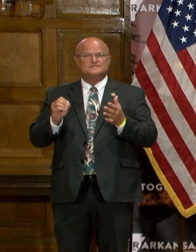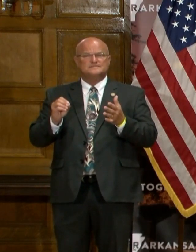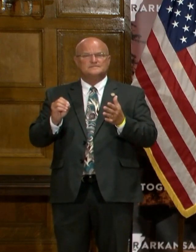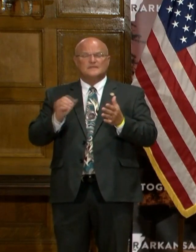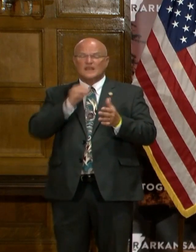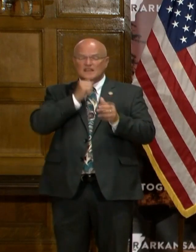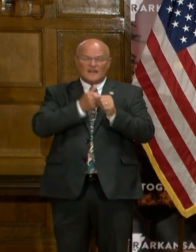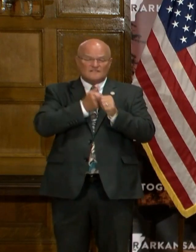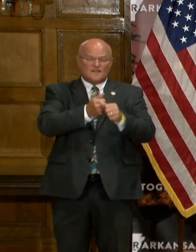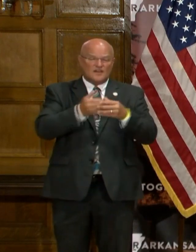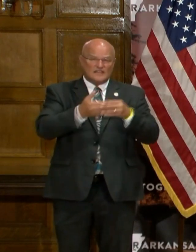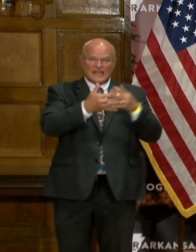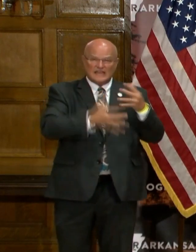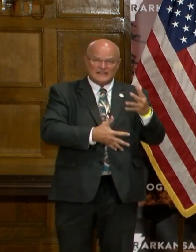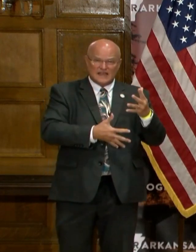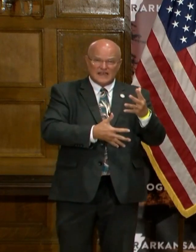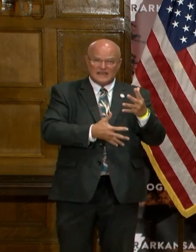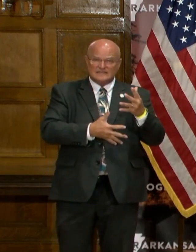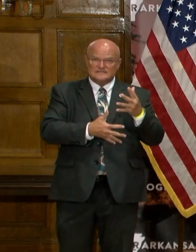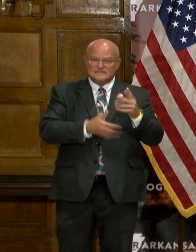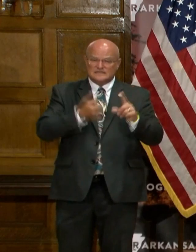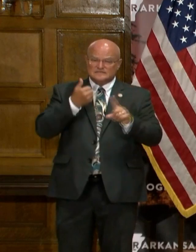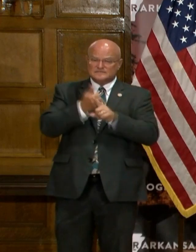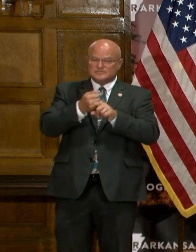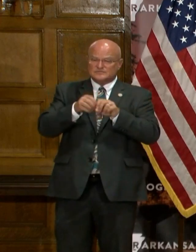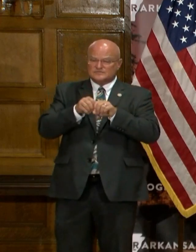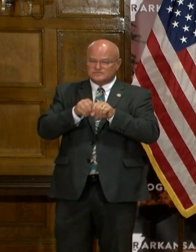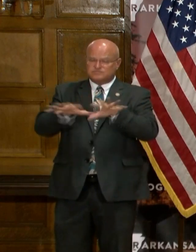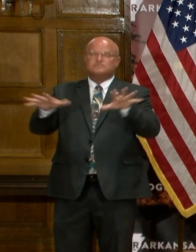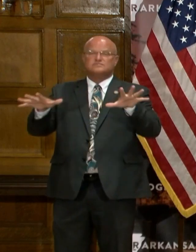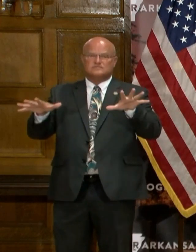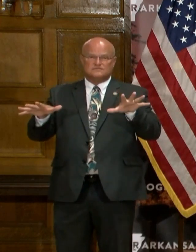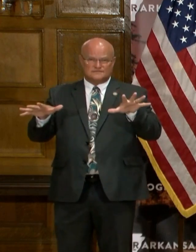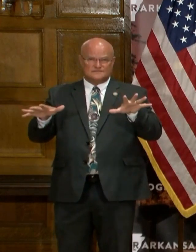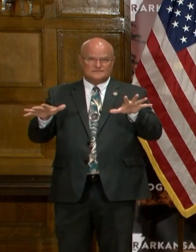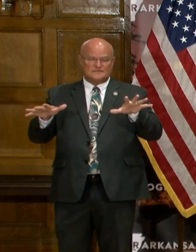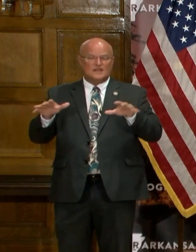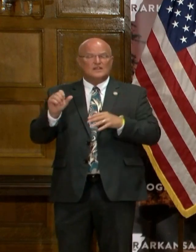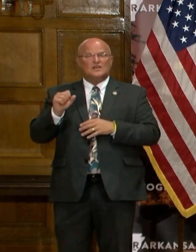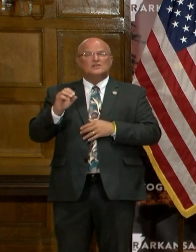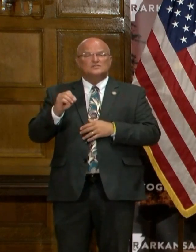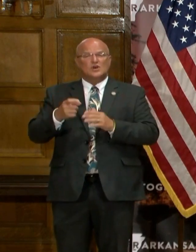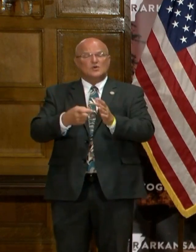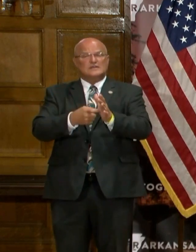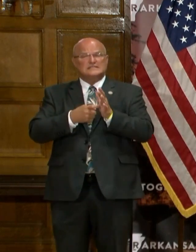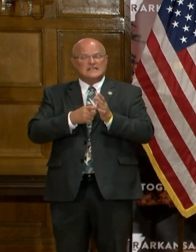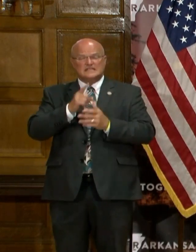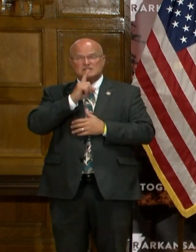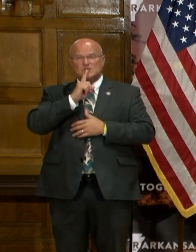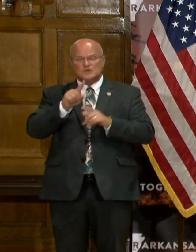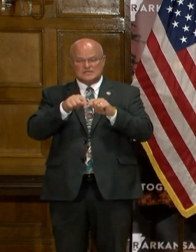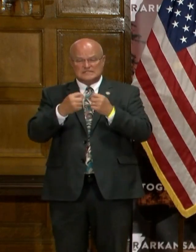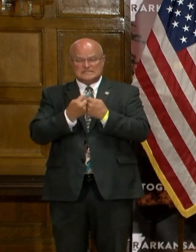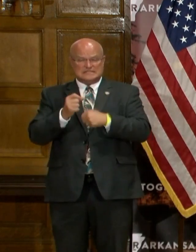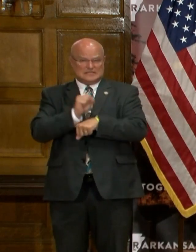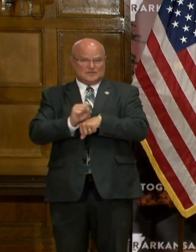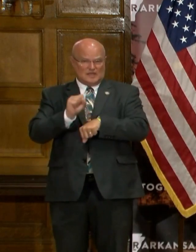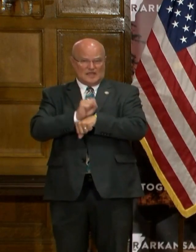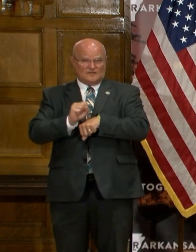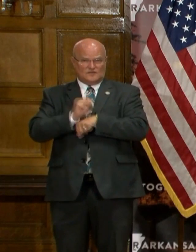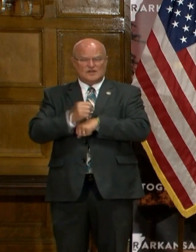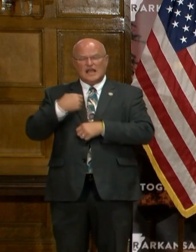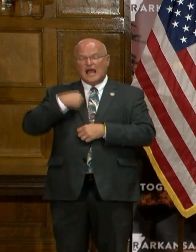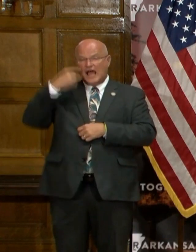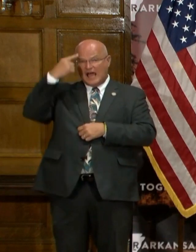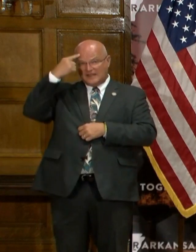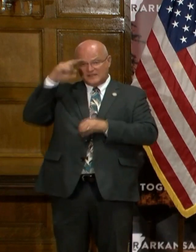not follow the guidelines in order to create cases and challenges. And so it takes a real team effort. I think